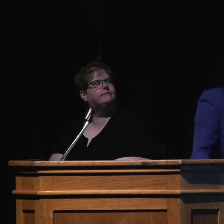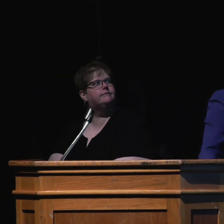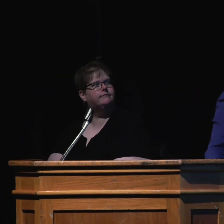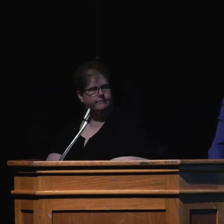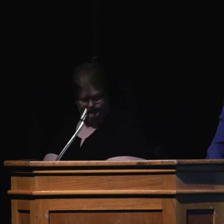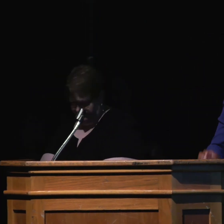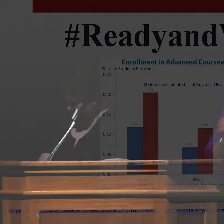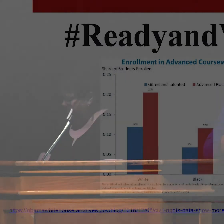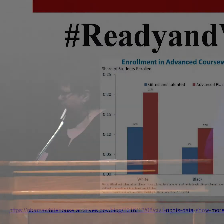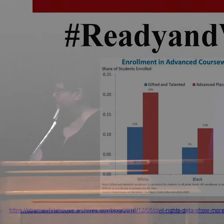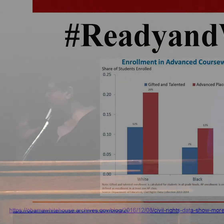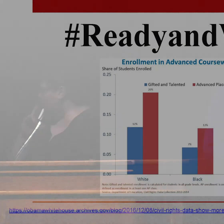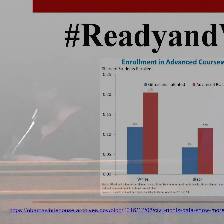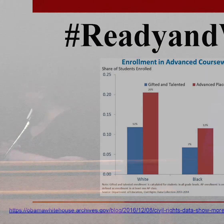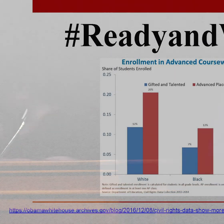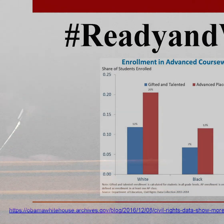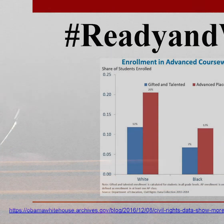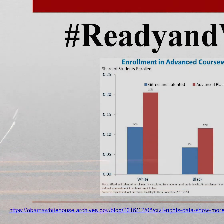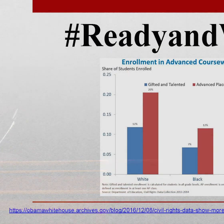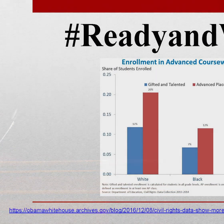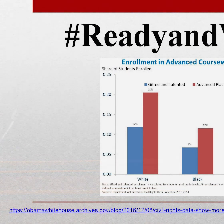Let's talk about this one here.